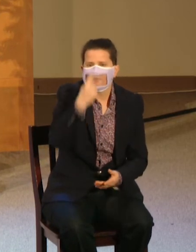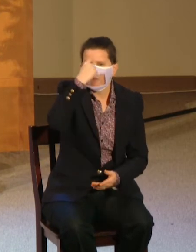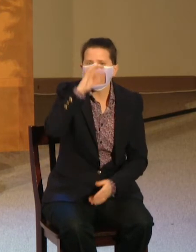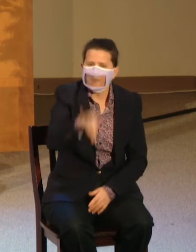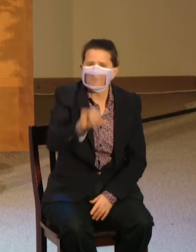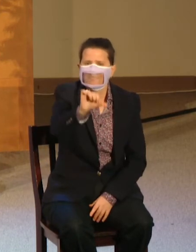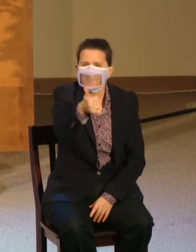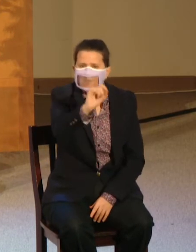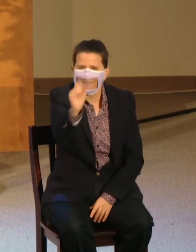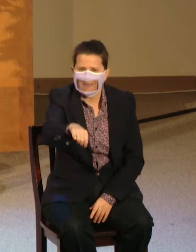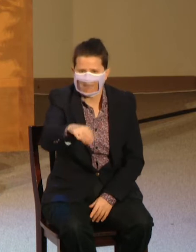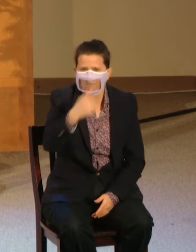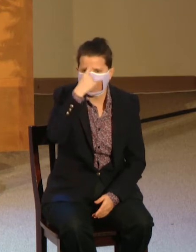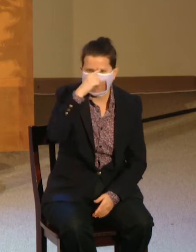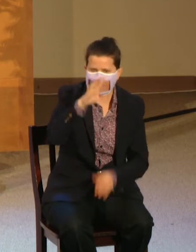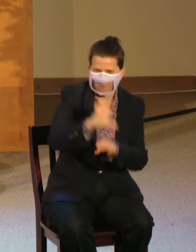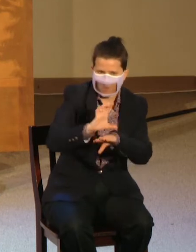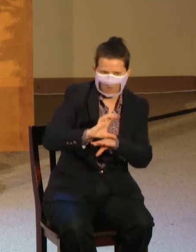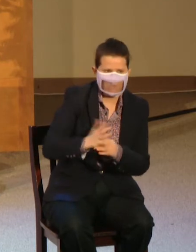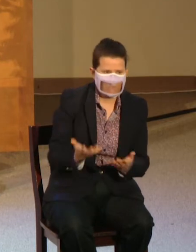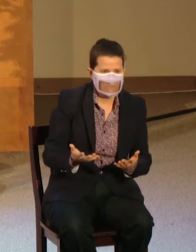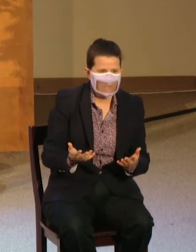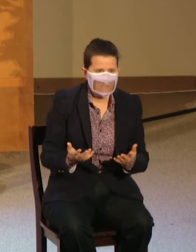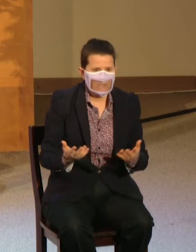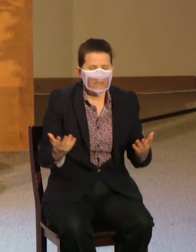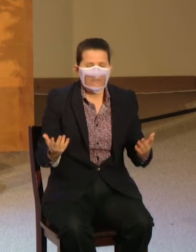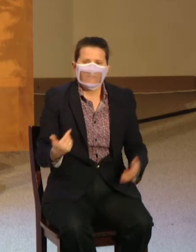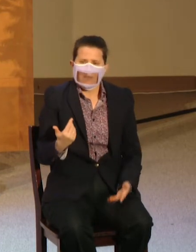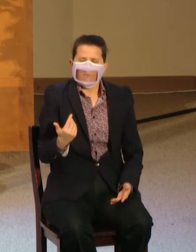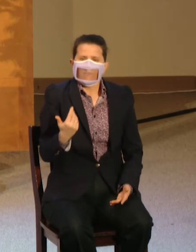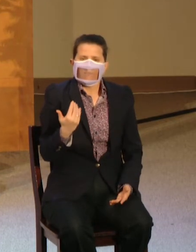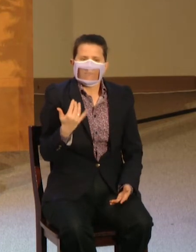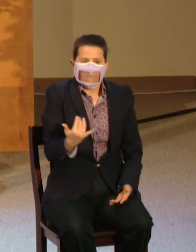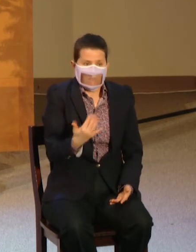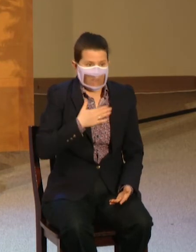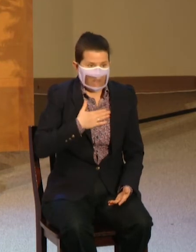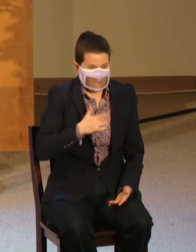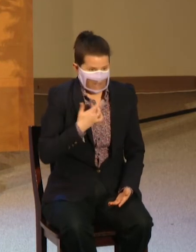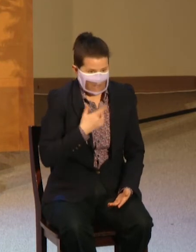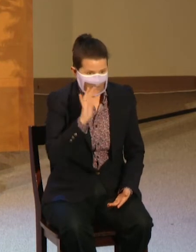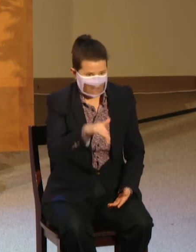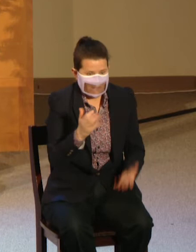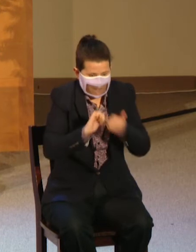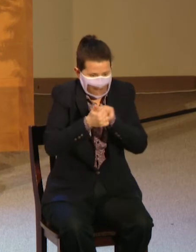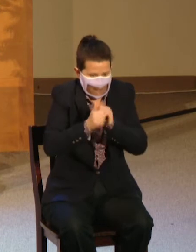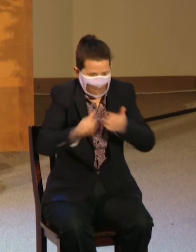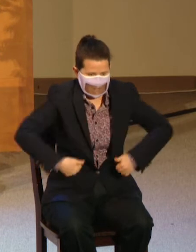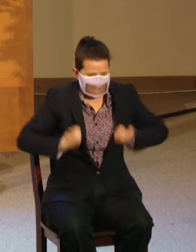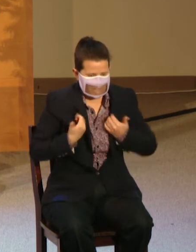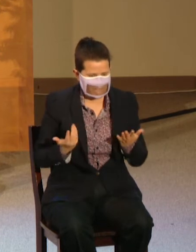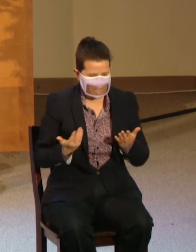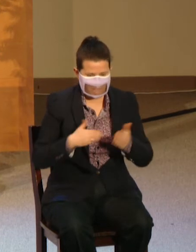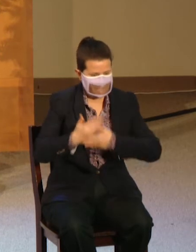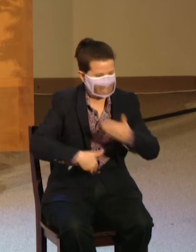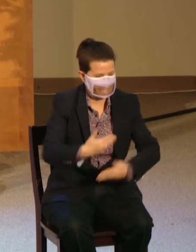I'm convinced that's the way life is supposed to be, all of the time. And again, sometimes I'm